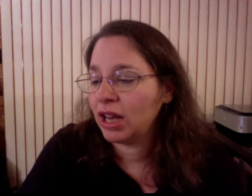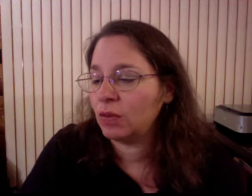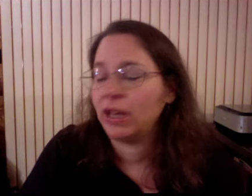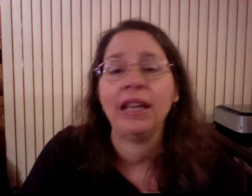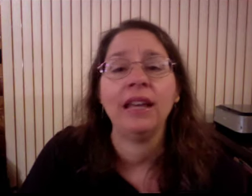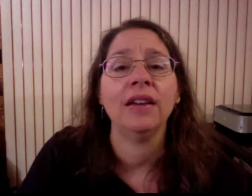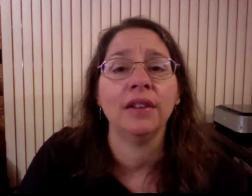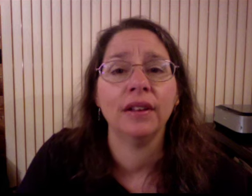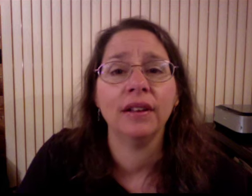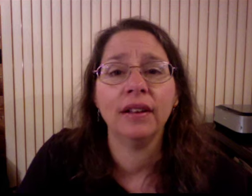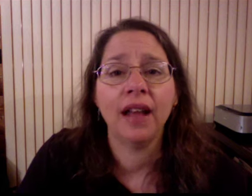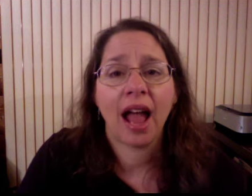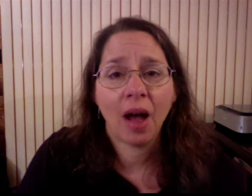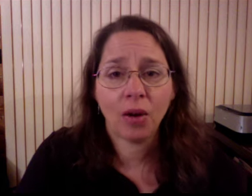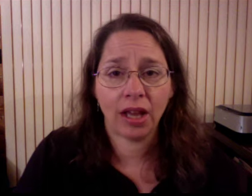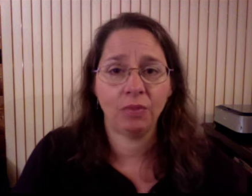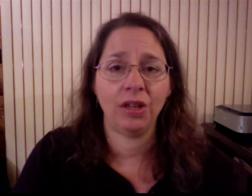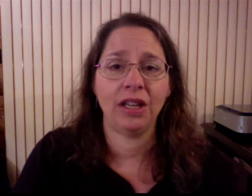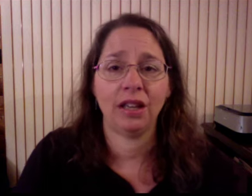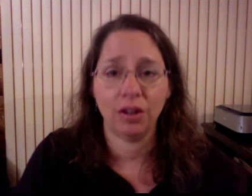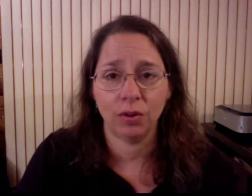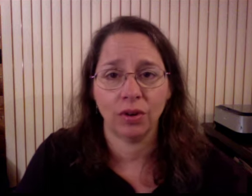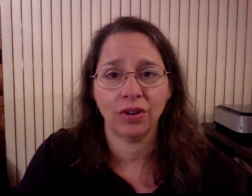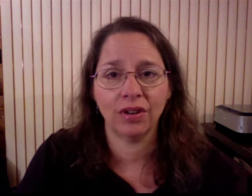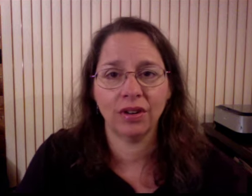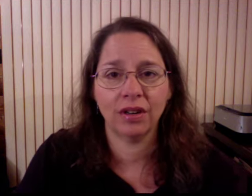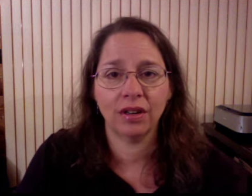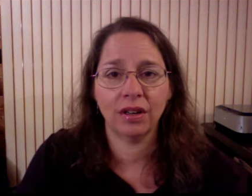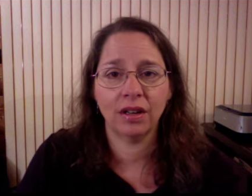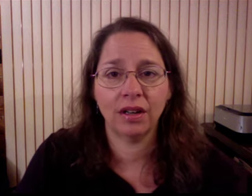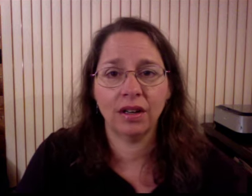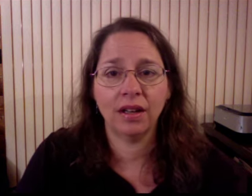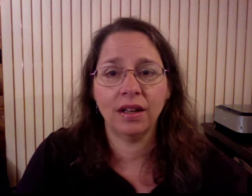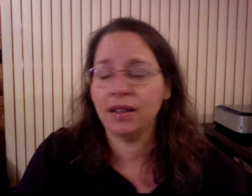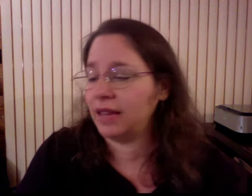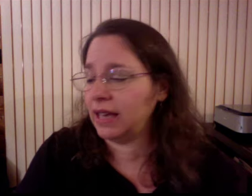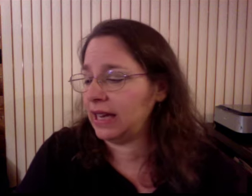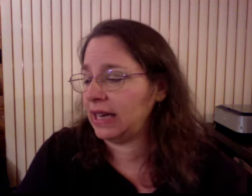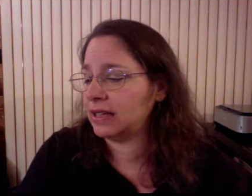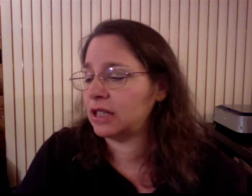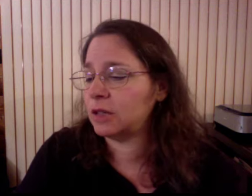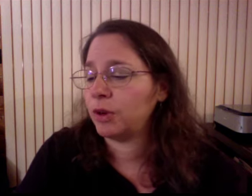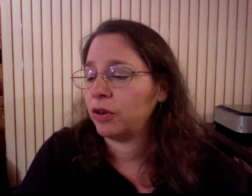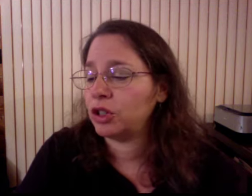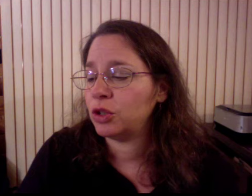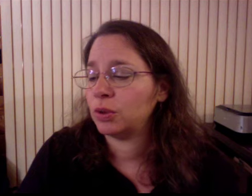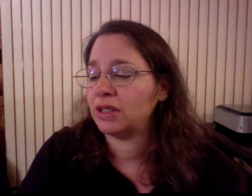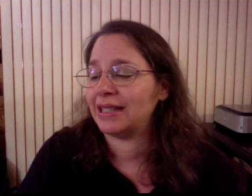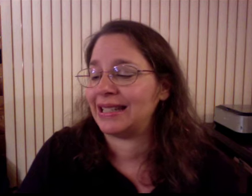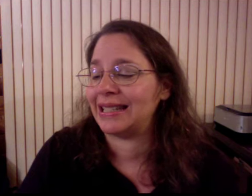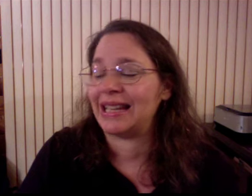we heal? How can we cure the spiritual